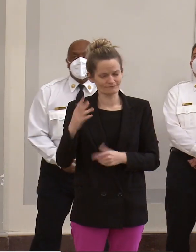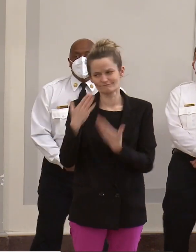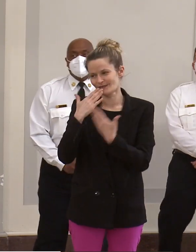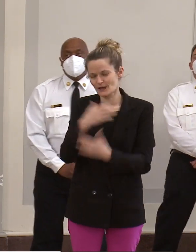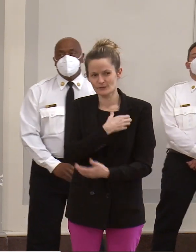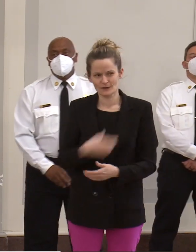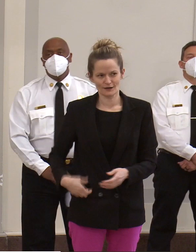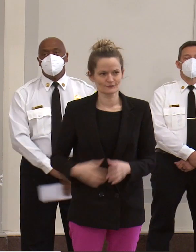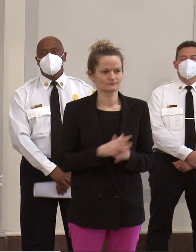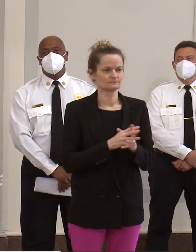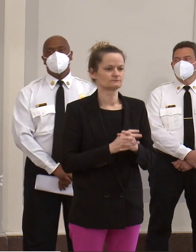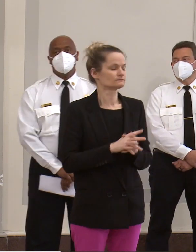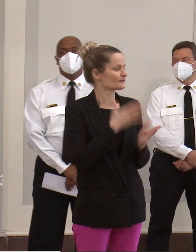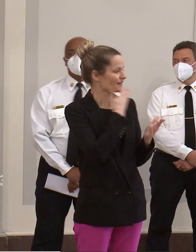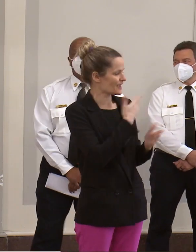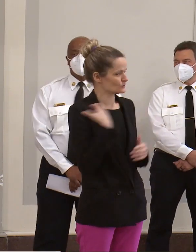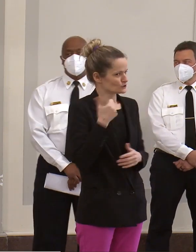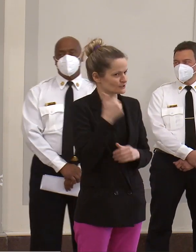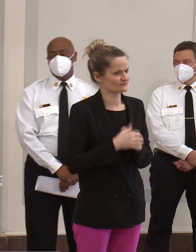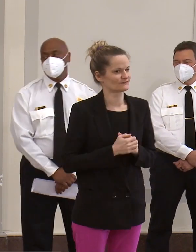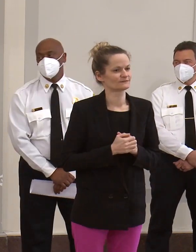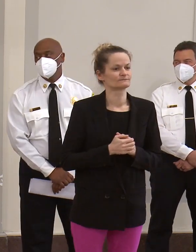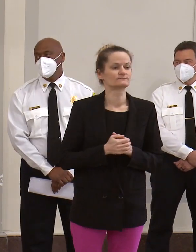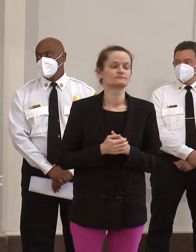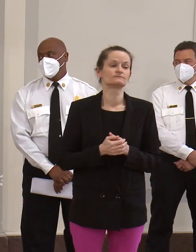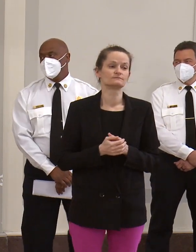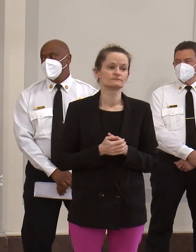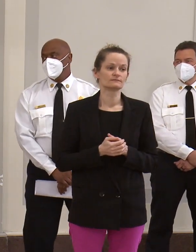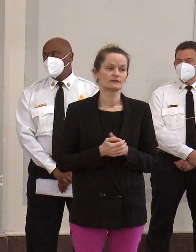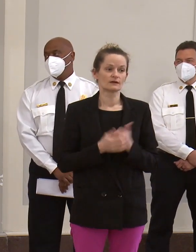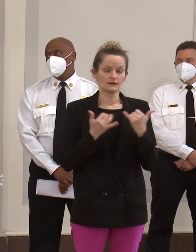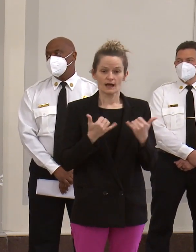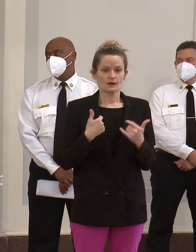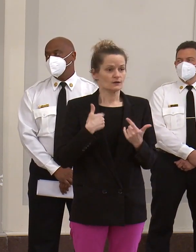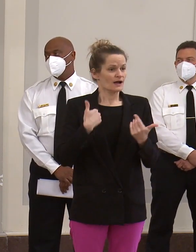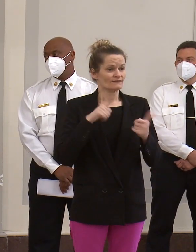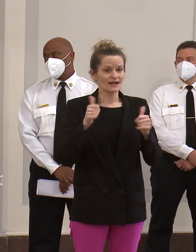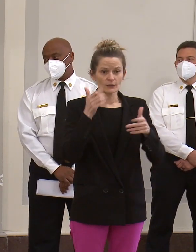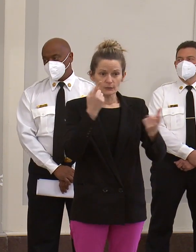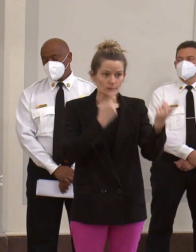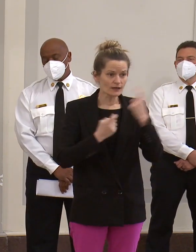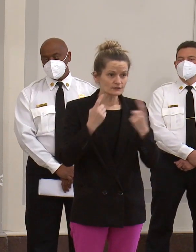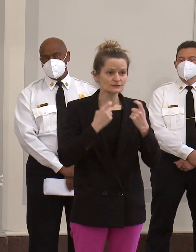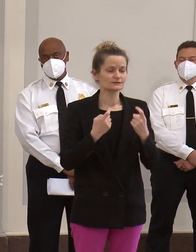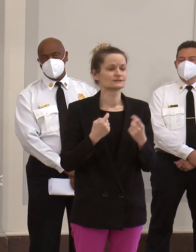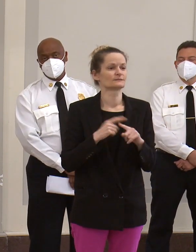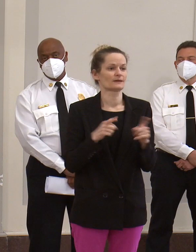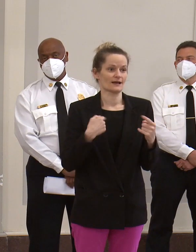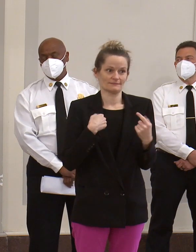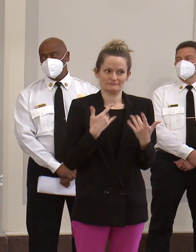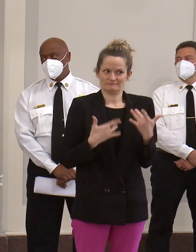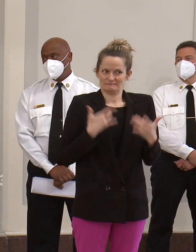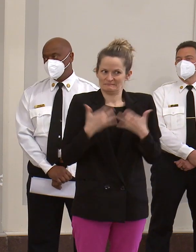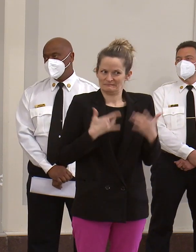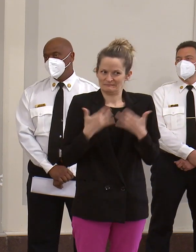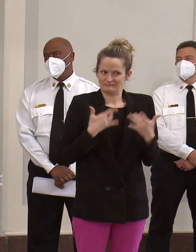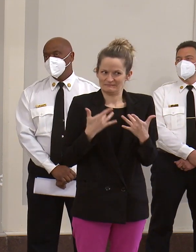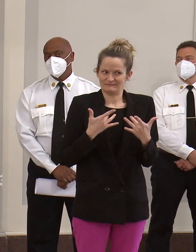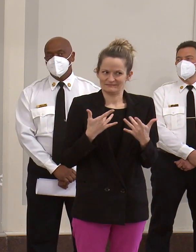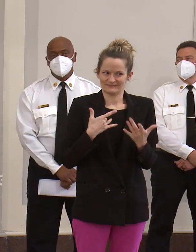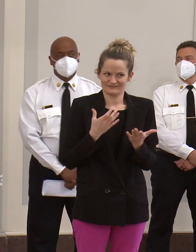Thank you, Chief. And before we wrap up and take questions, I'm excited today to announce a vaccination incentive